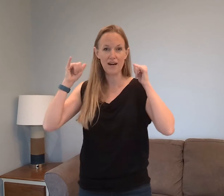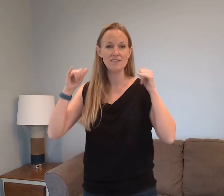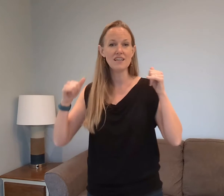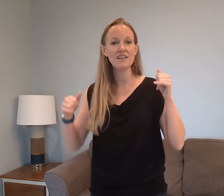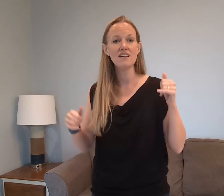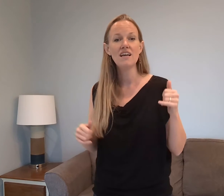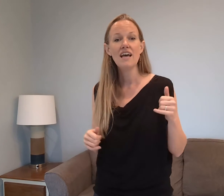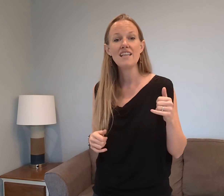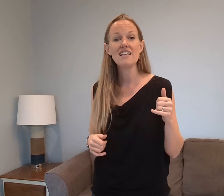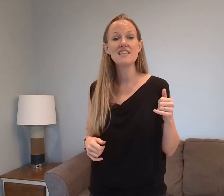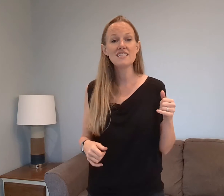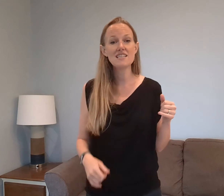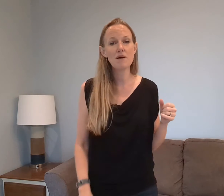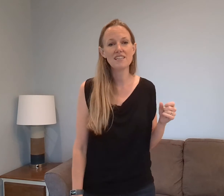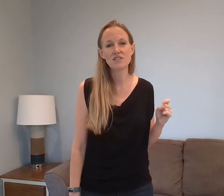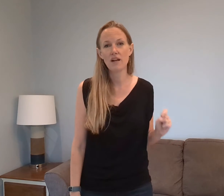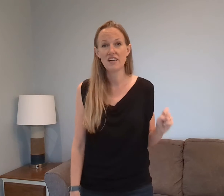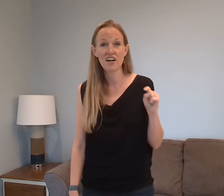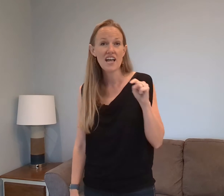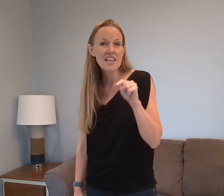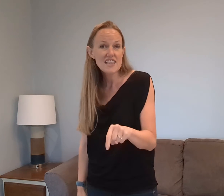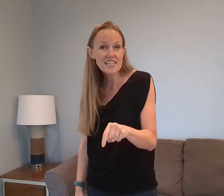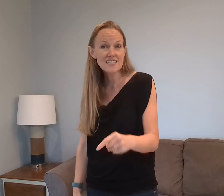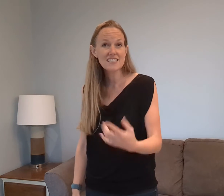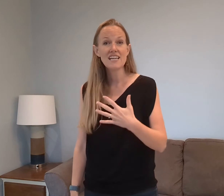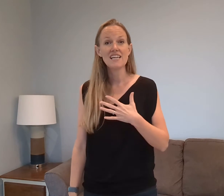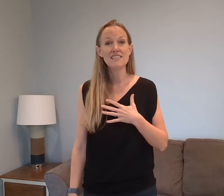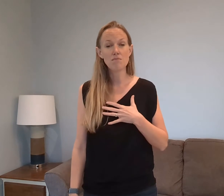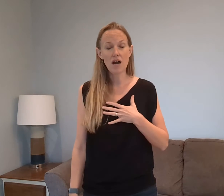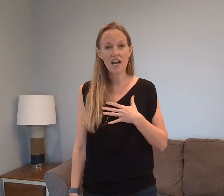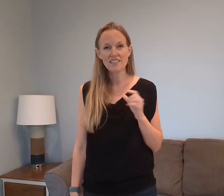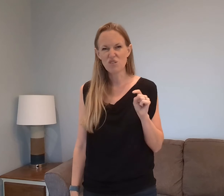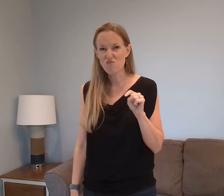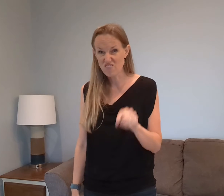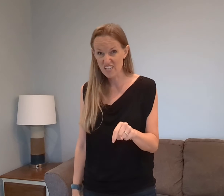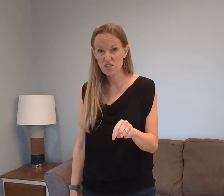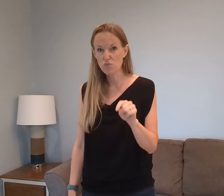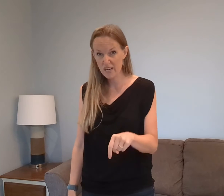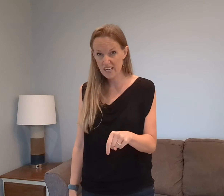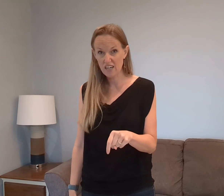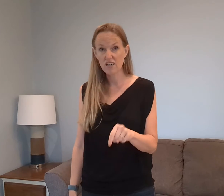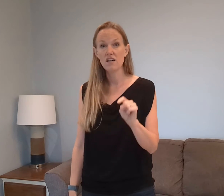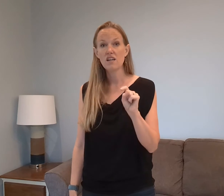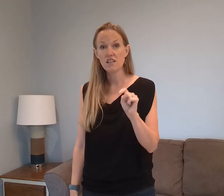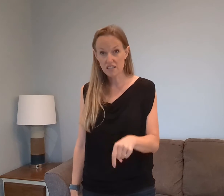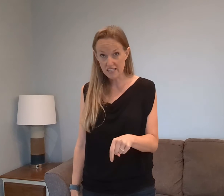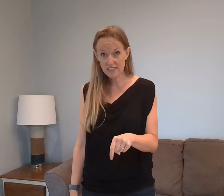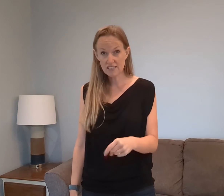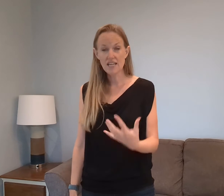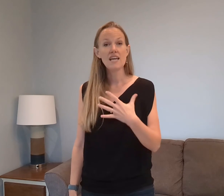crown there. And then this is my surrender. This is my, so this right here, this